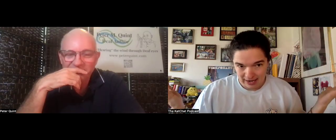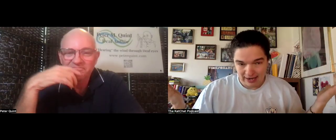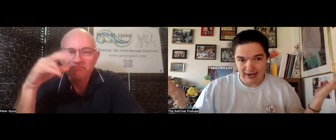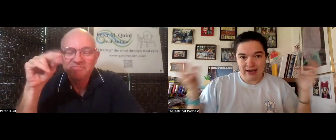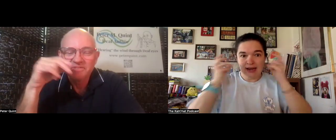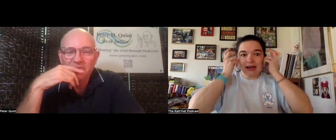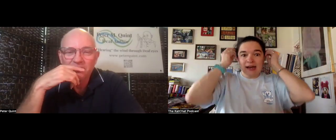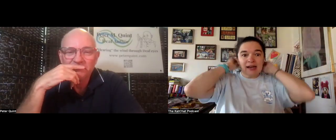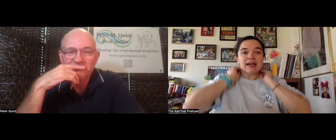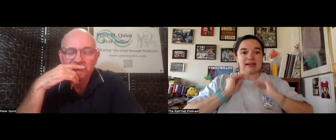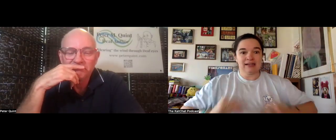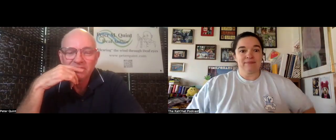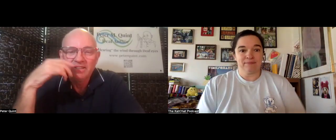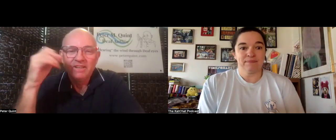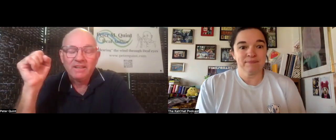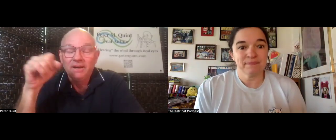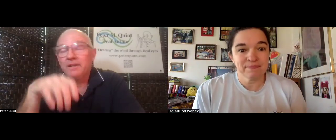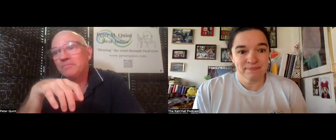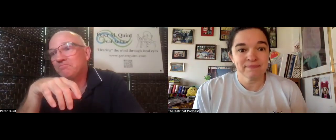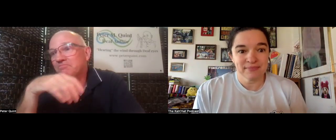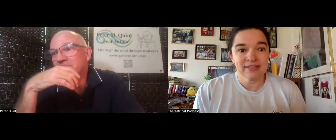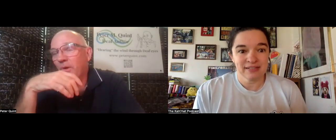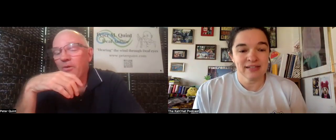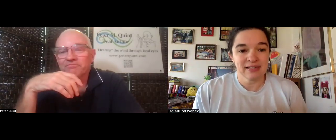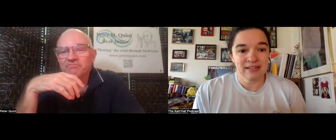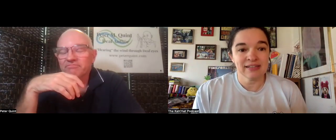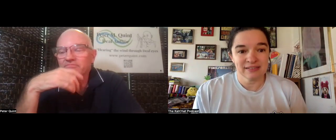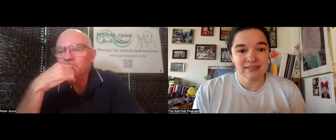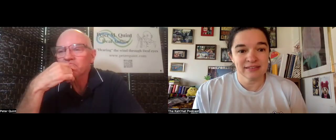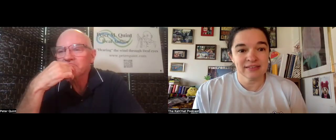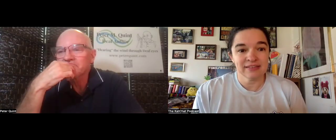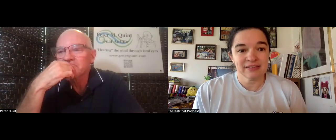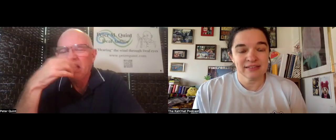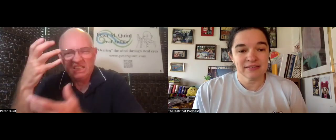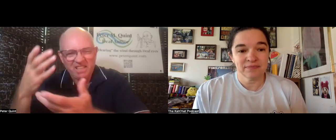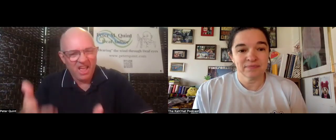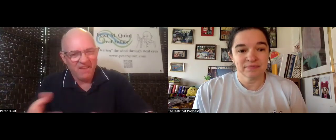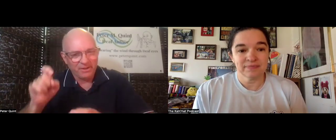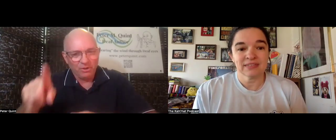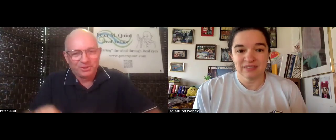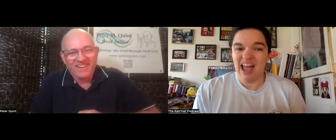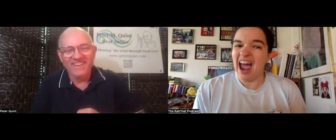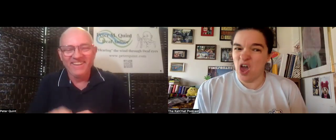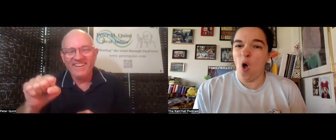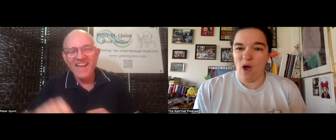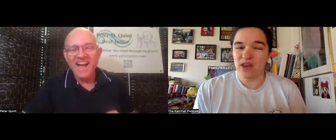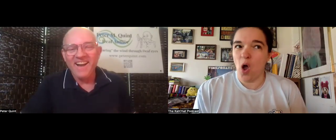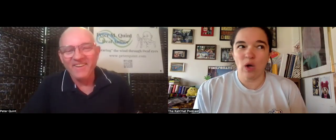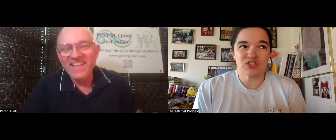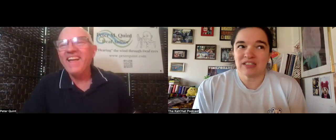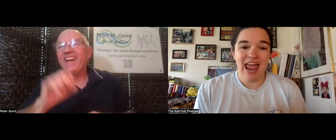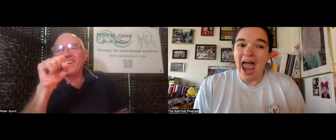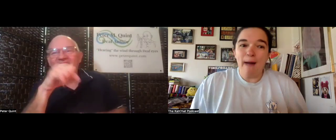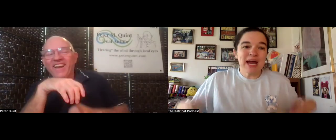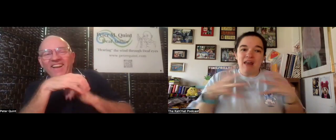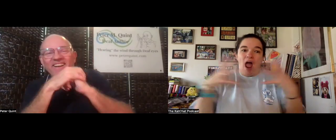everything. Oh, um, well, that's a heavy question. I know, I know.